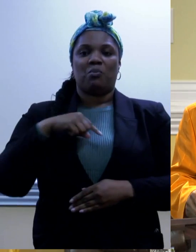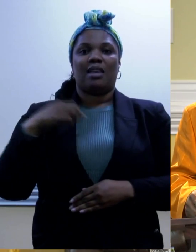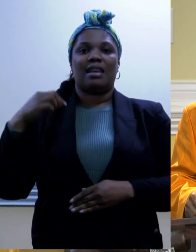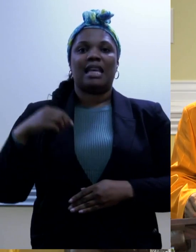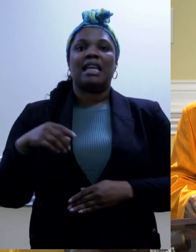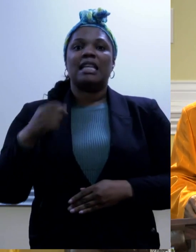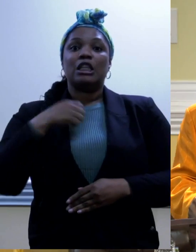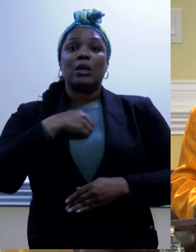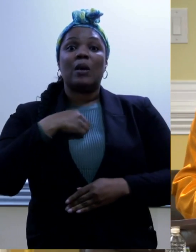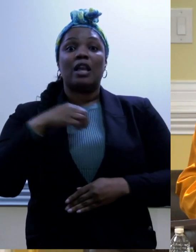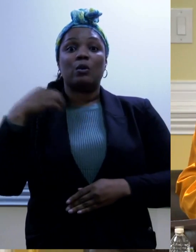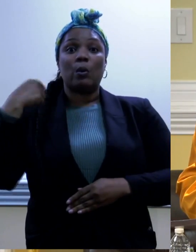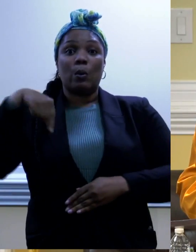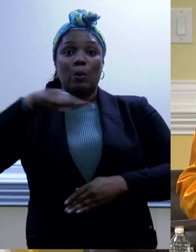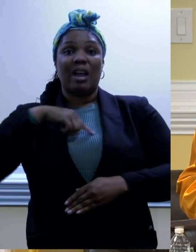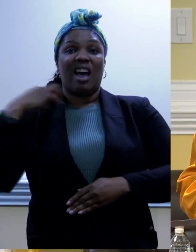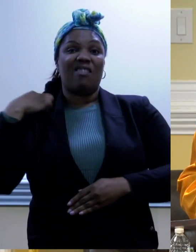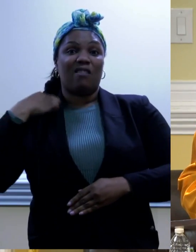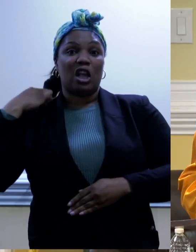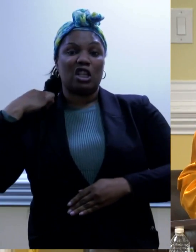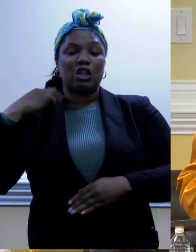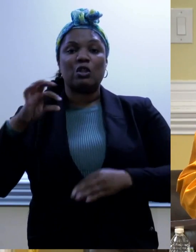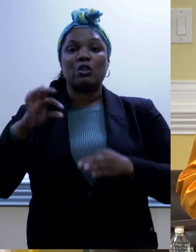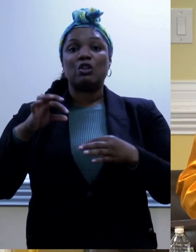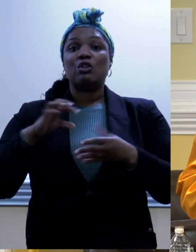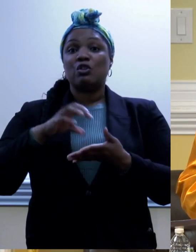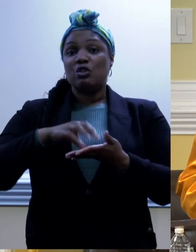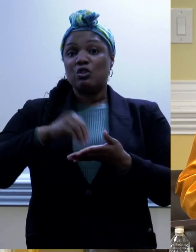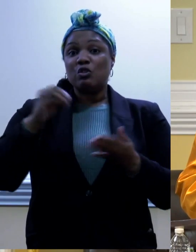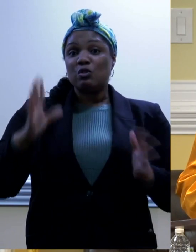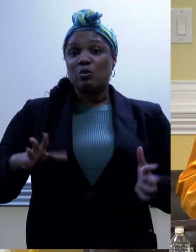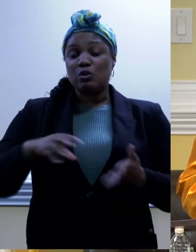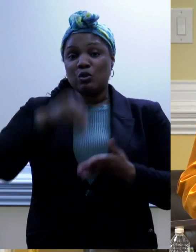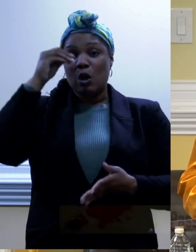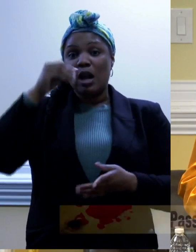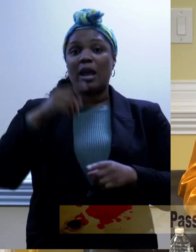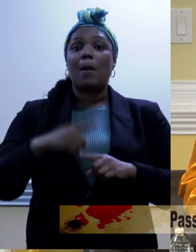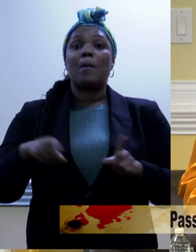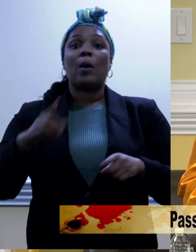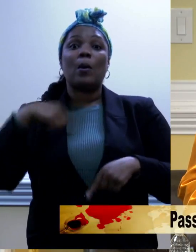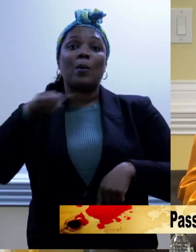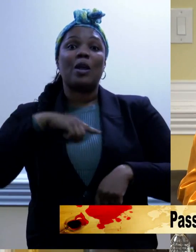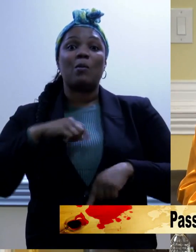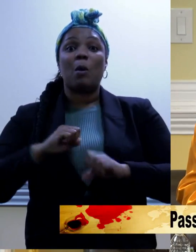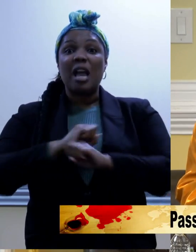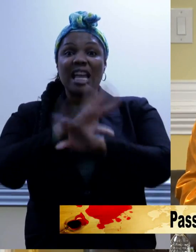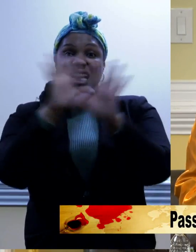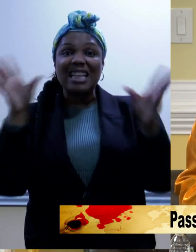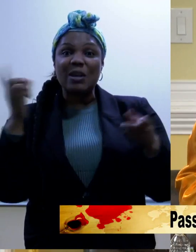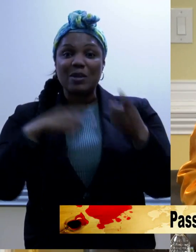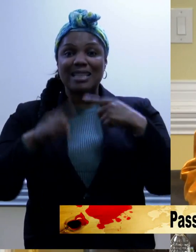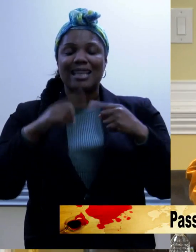You know, this is a day that all servants of God should be